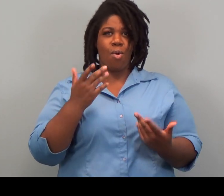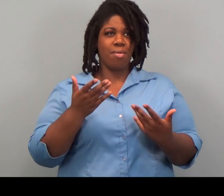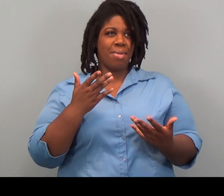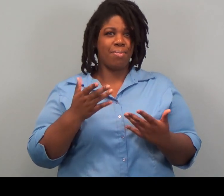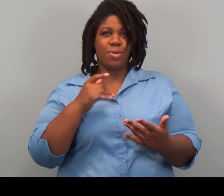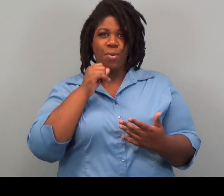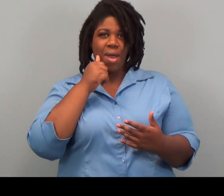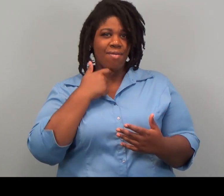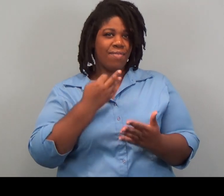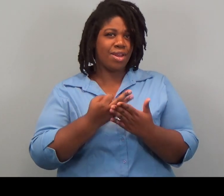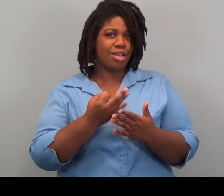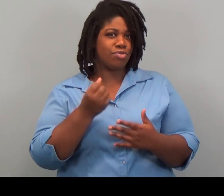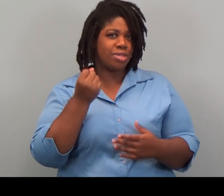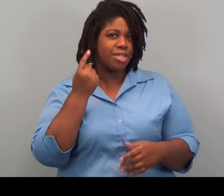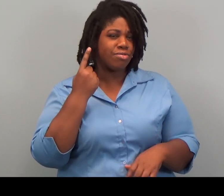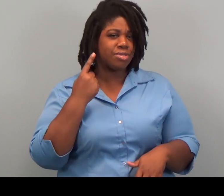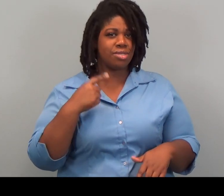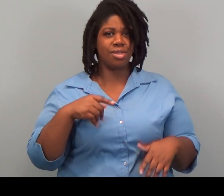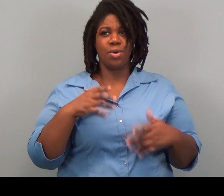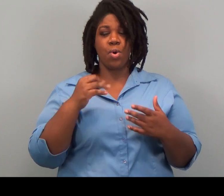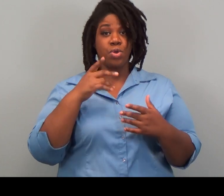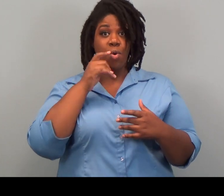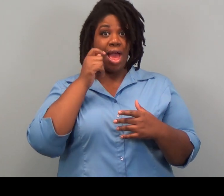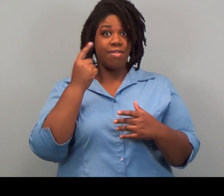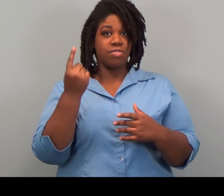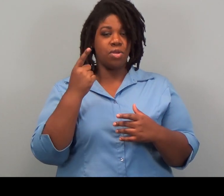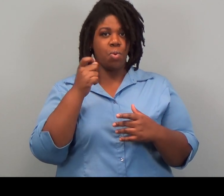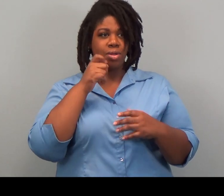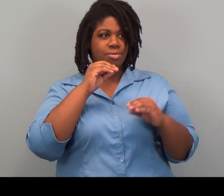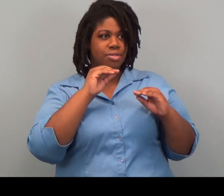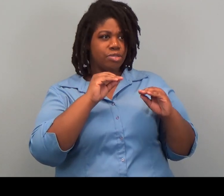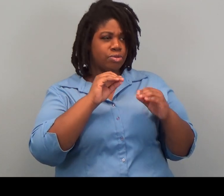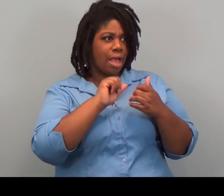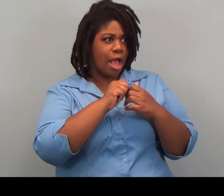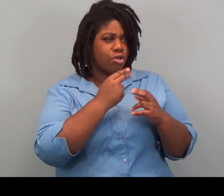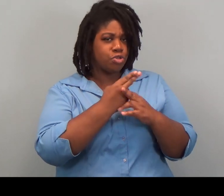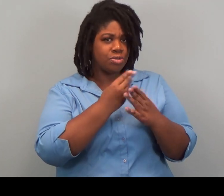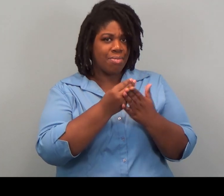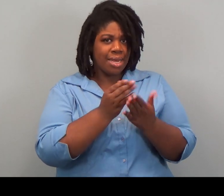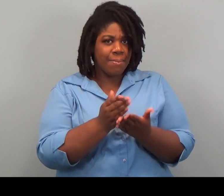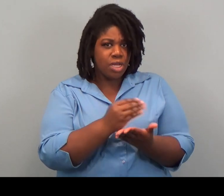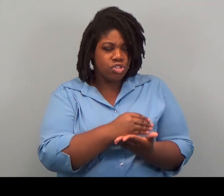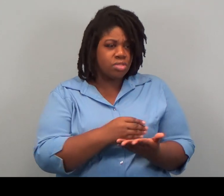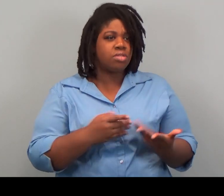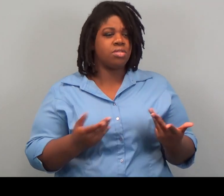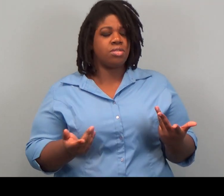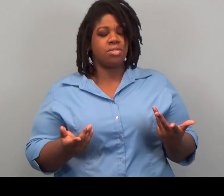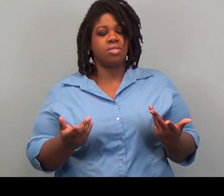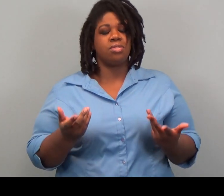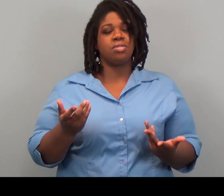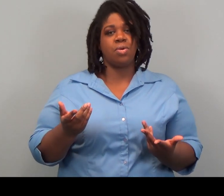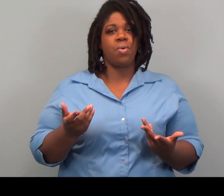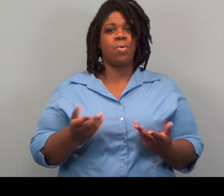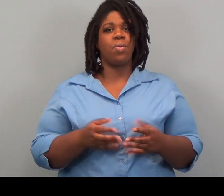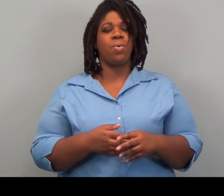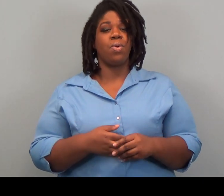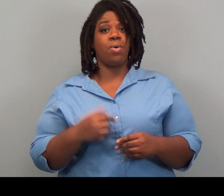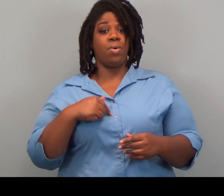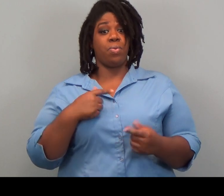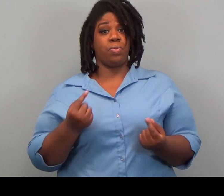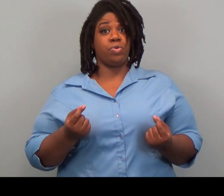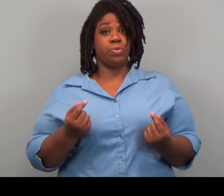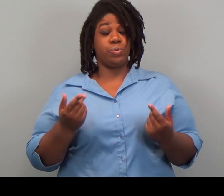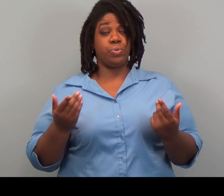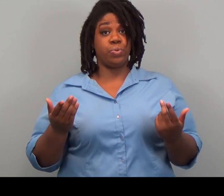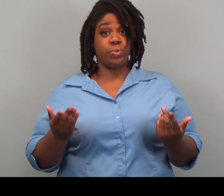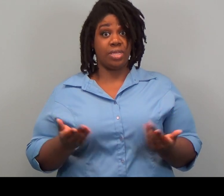and resources to care for your credit as a young adult. It's a big job. So what we do is